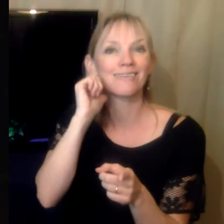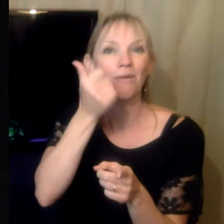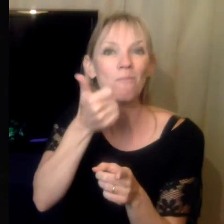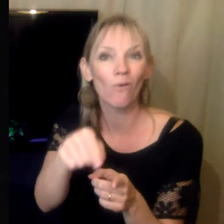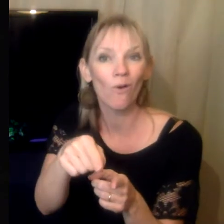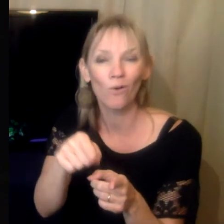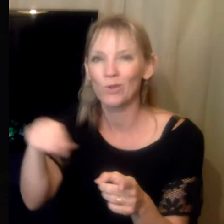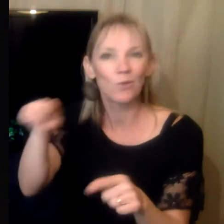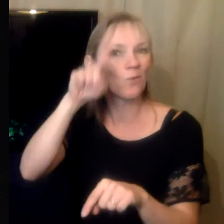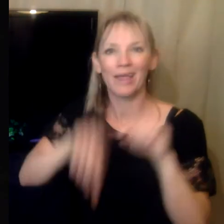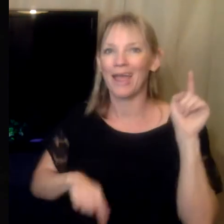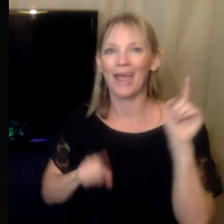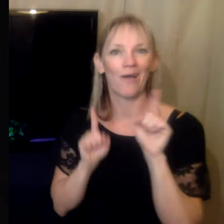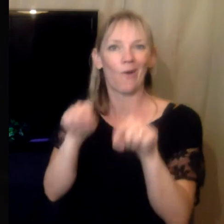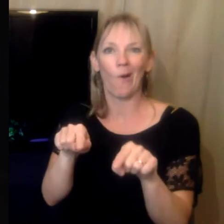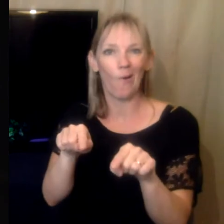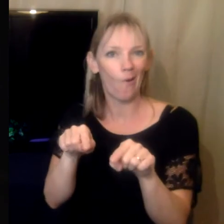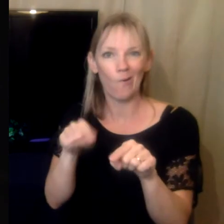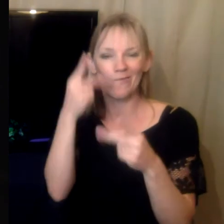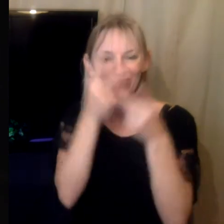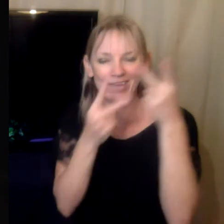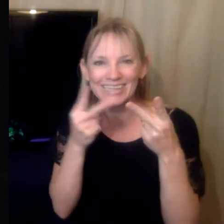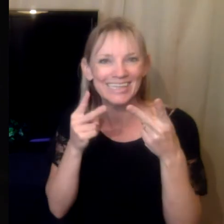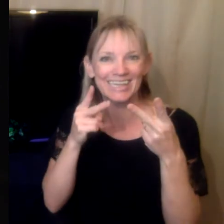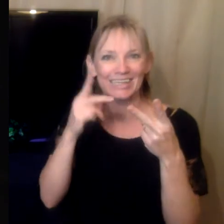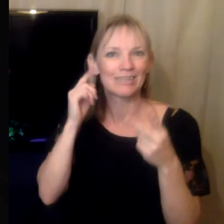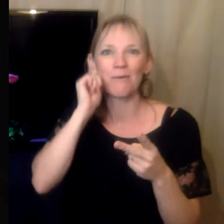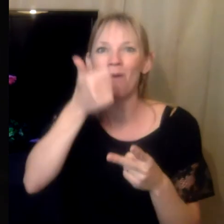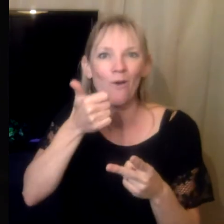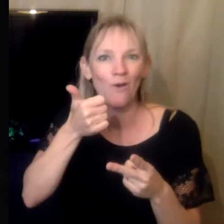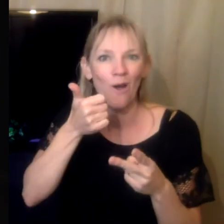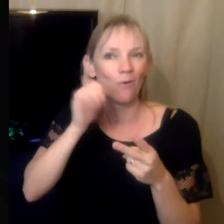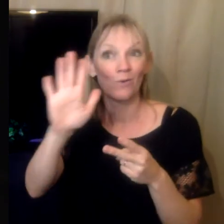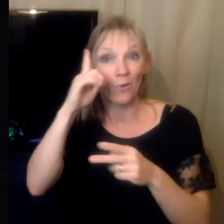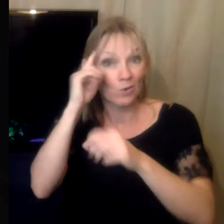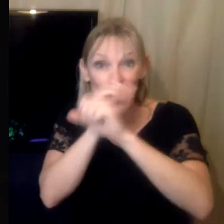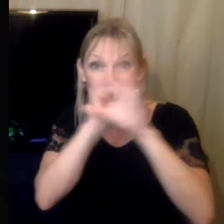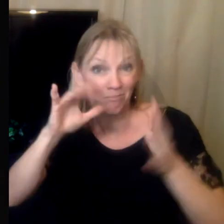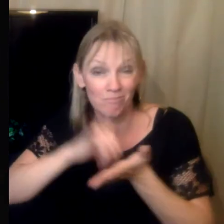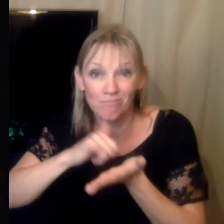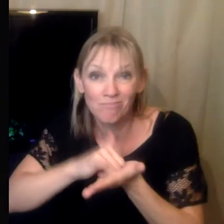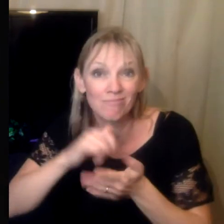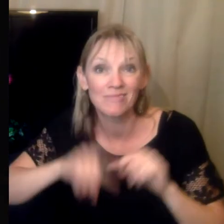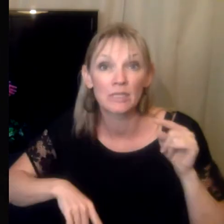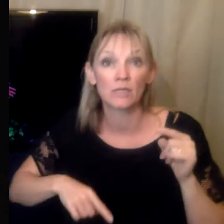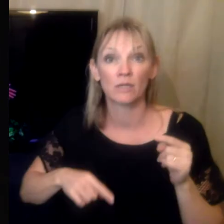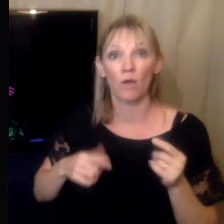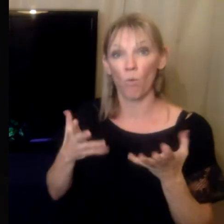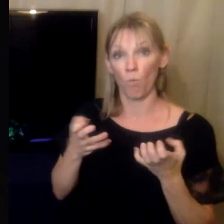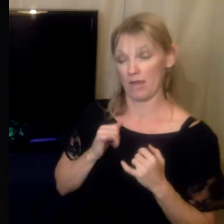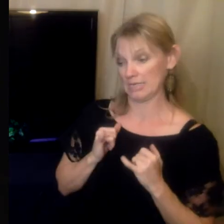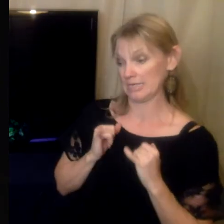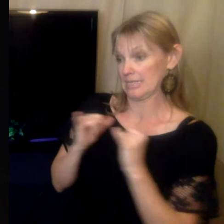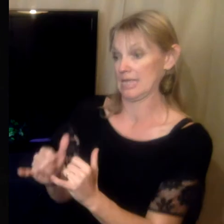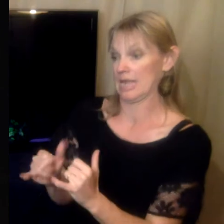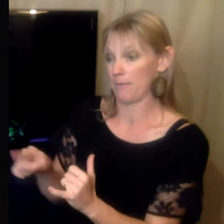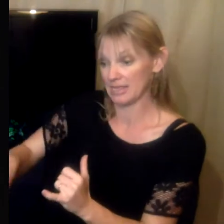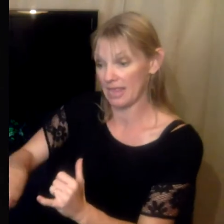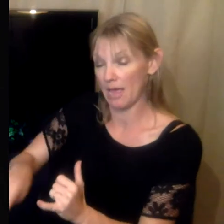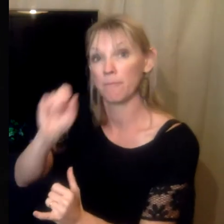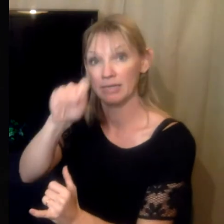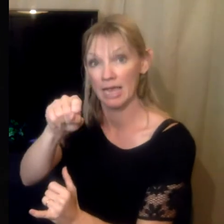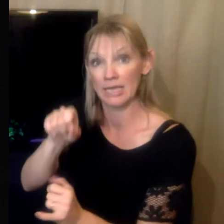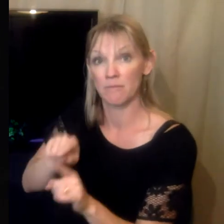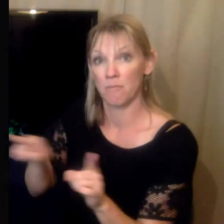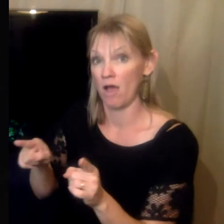in your dreams. You may strive to be like them, but seek not to make them like you,